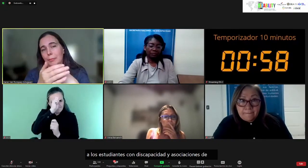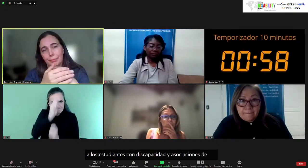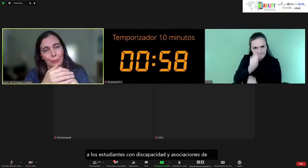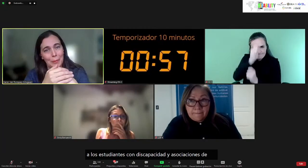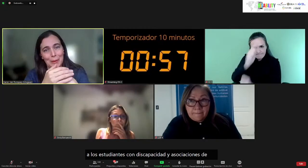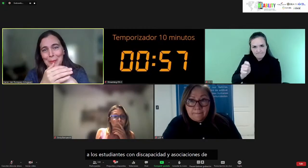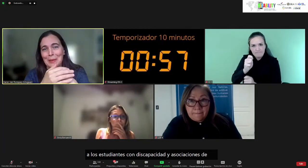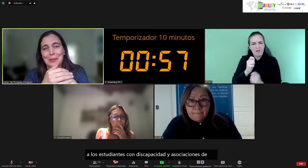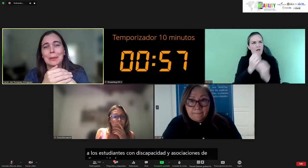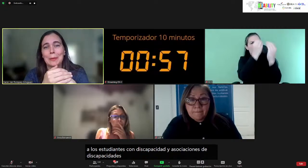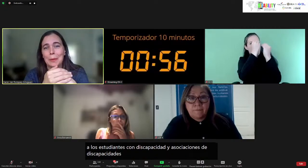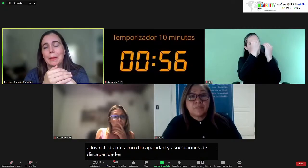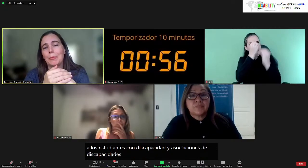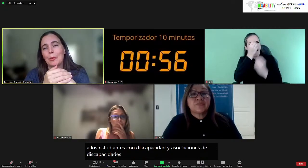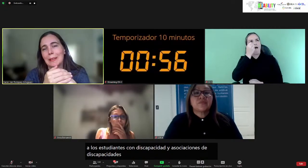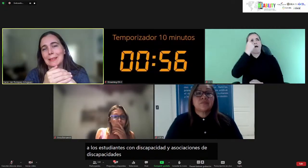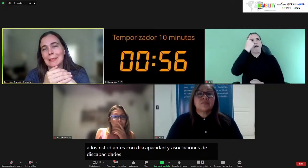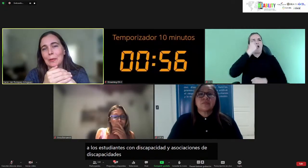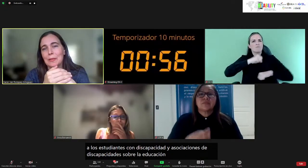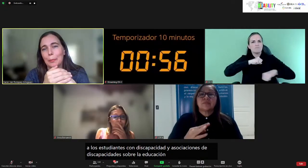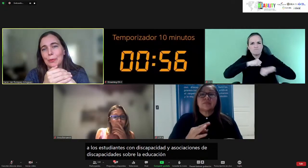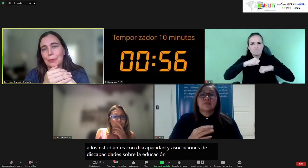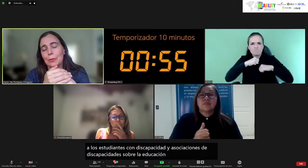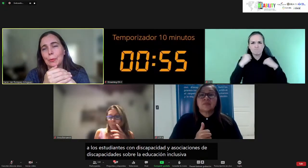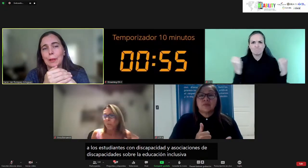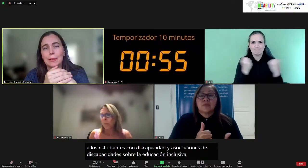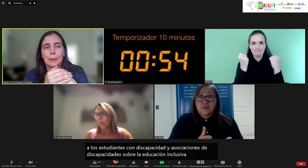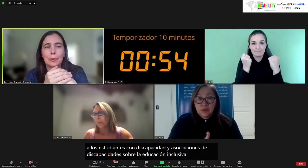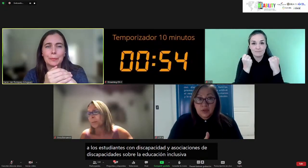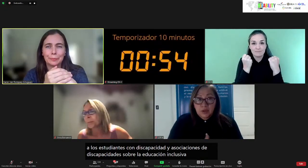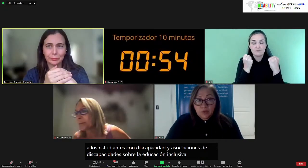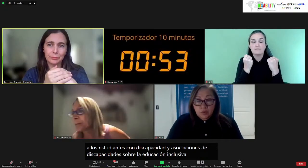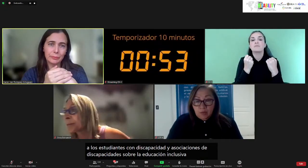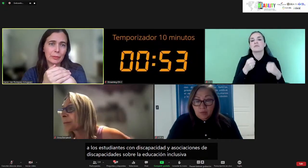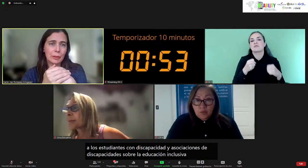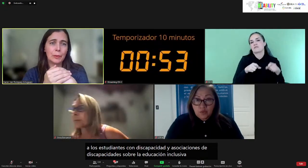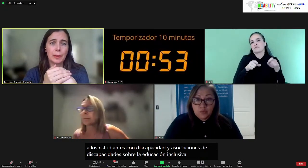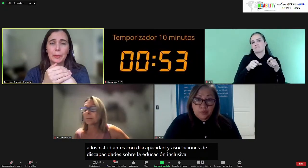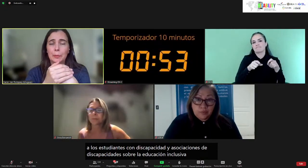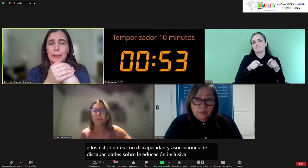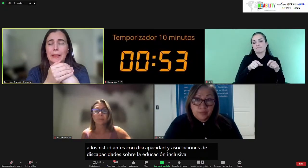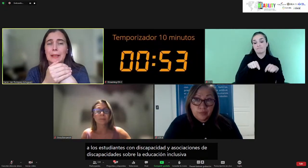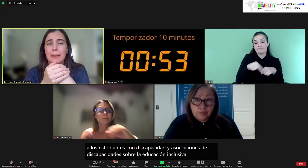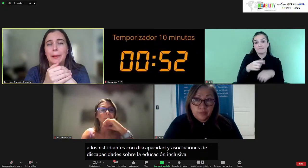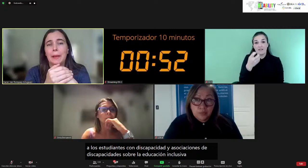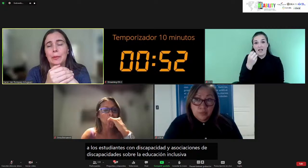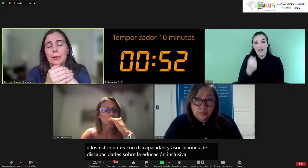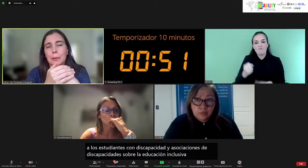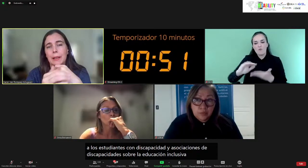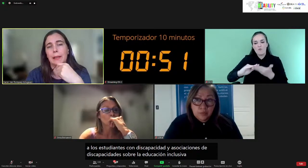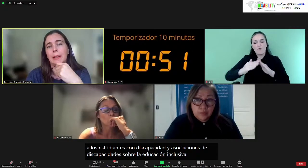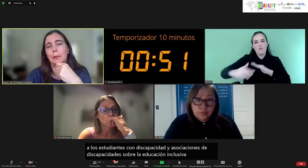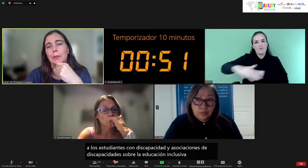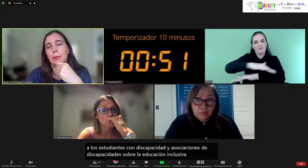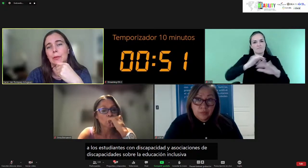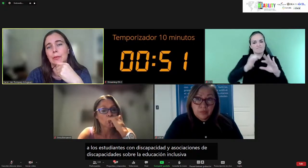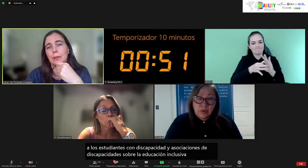matter on inclusive education with some violence have been carried out to promote education